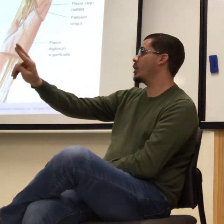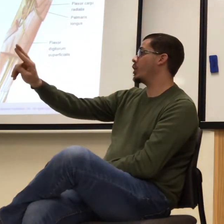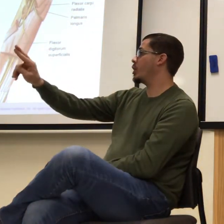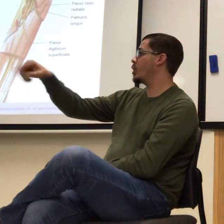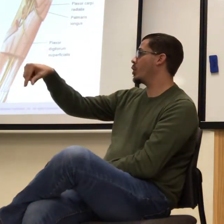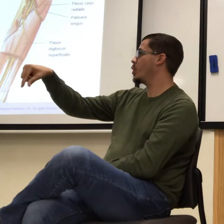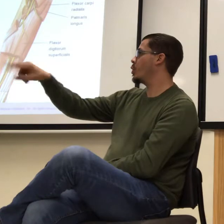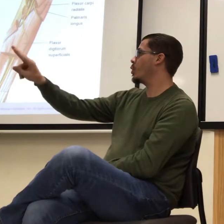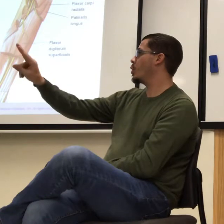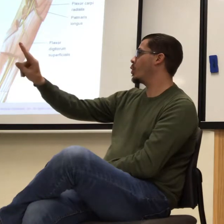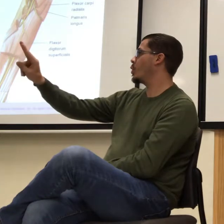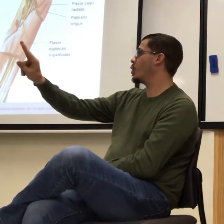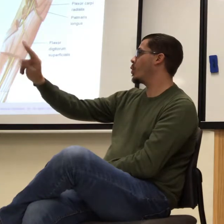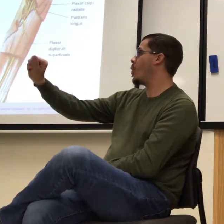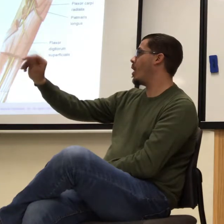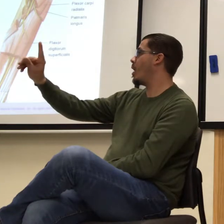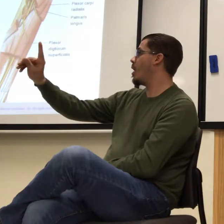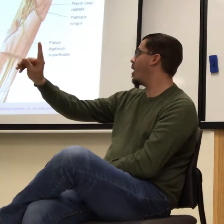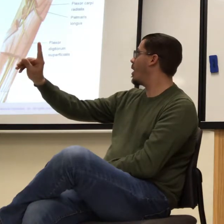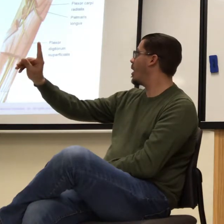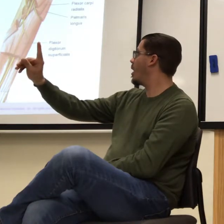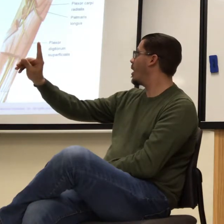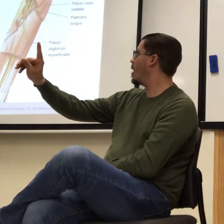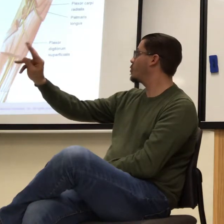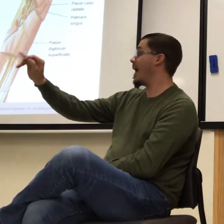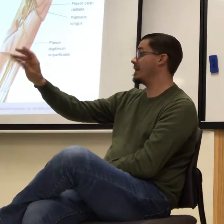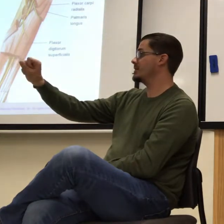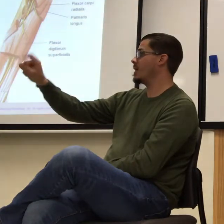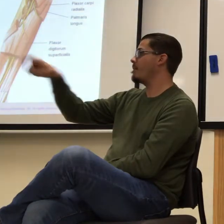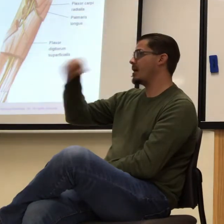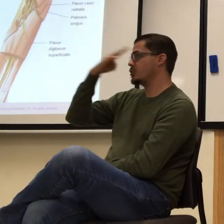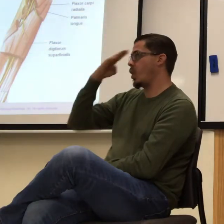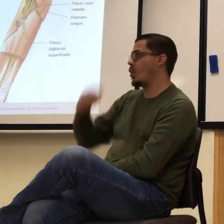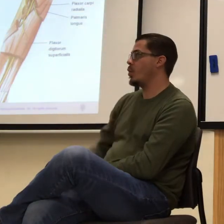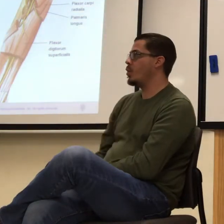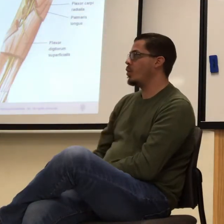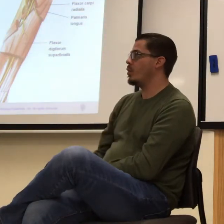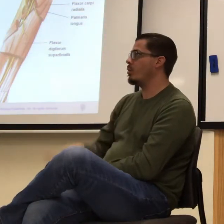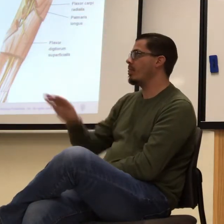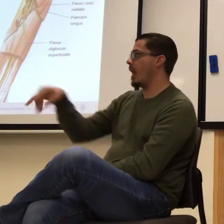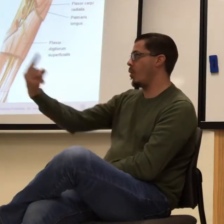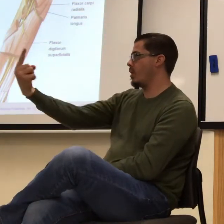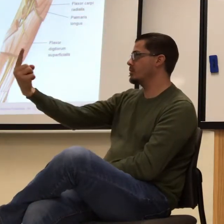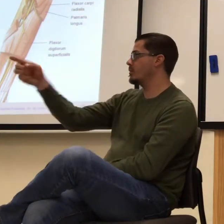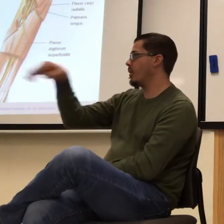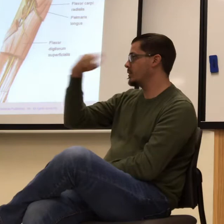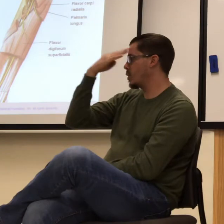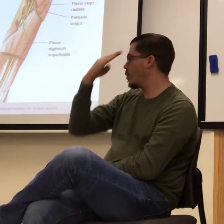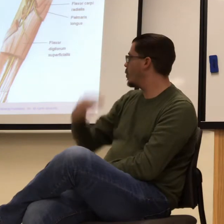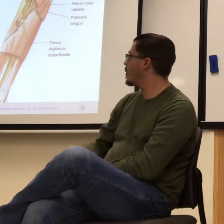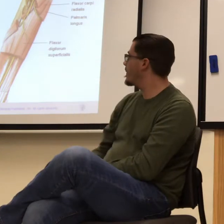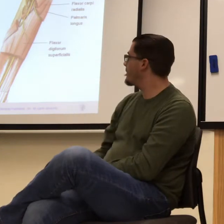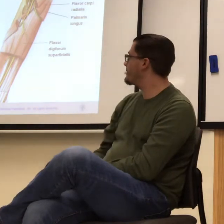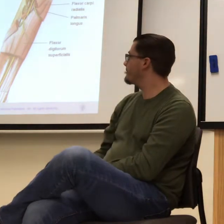Herniated tears. So I'm gonna erase these top ones so it doesn't look confusing.